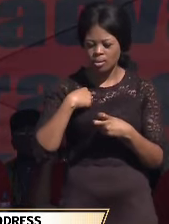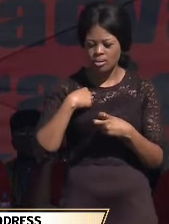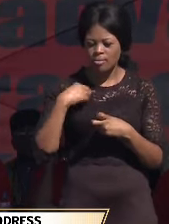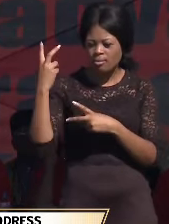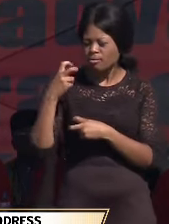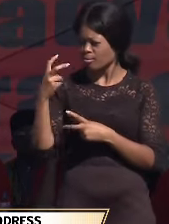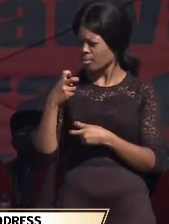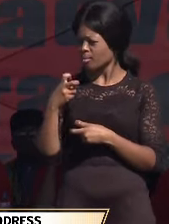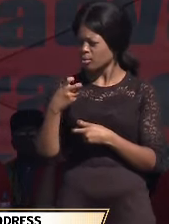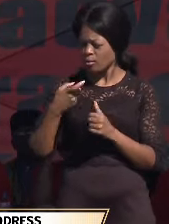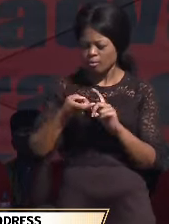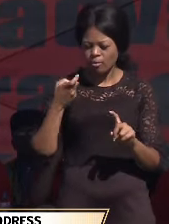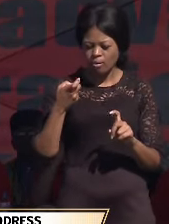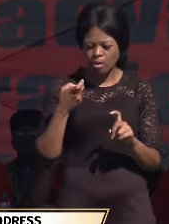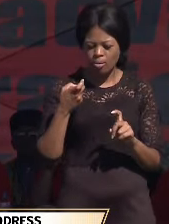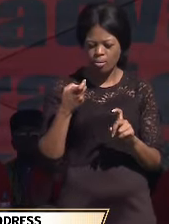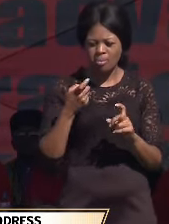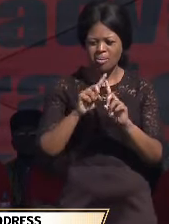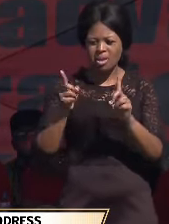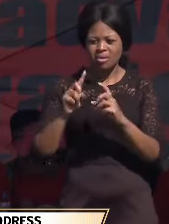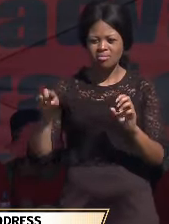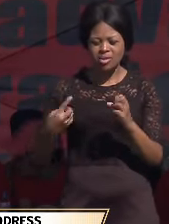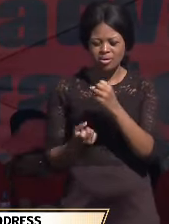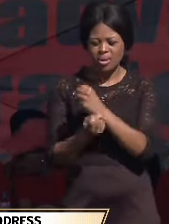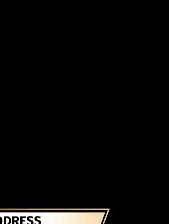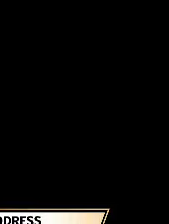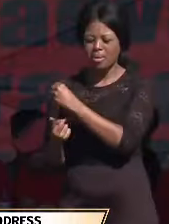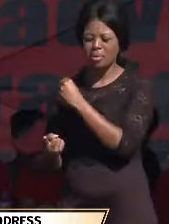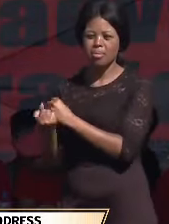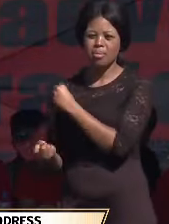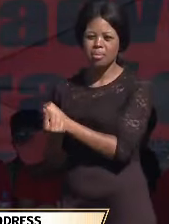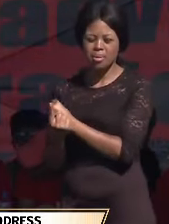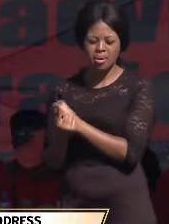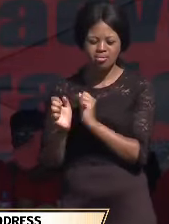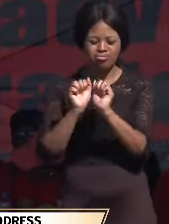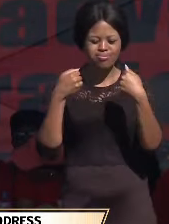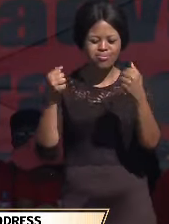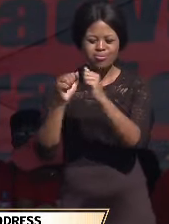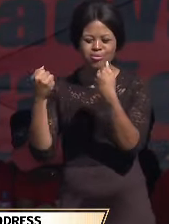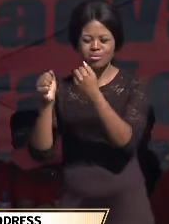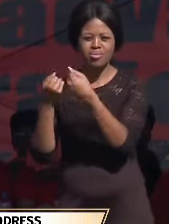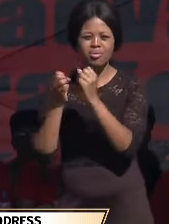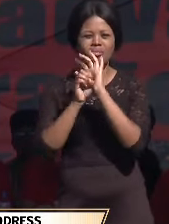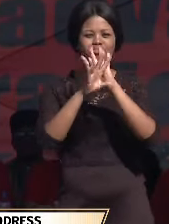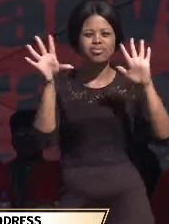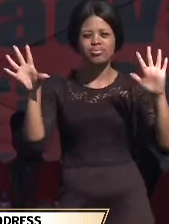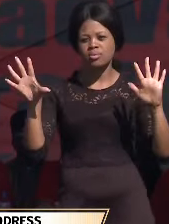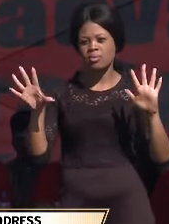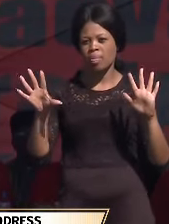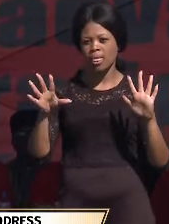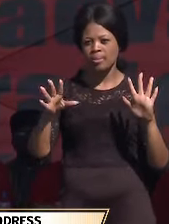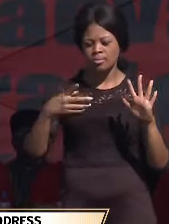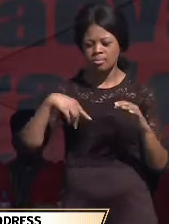dots from the many scandals on the front pages of the newspapers.